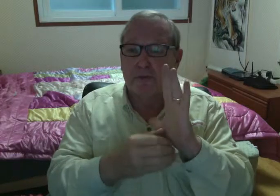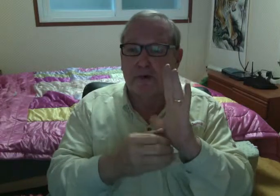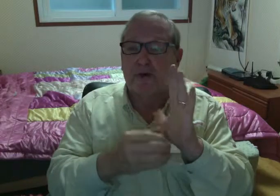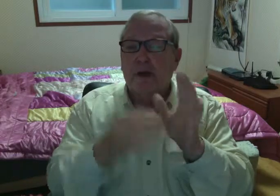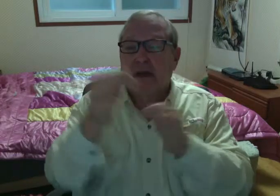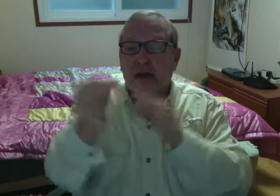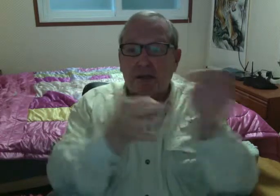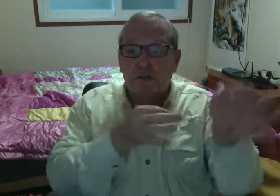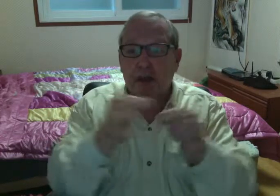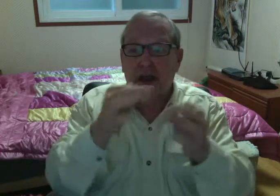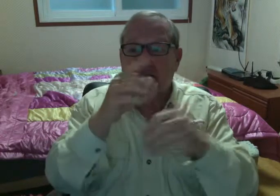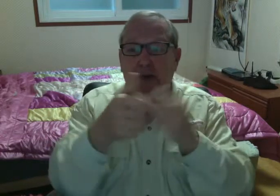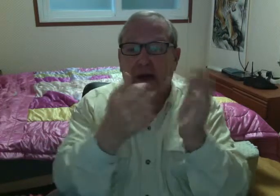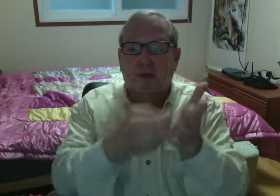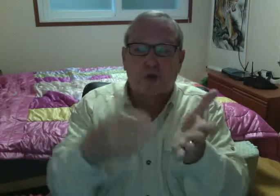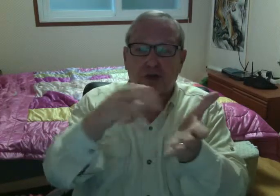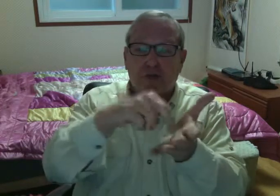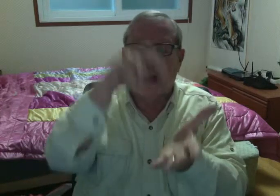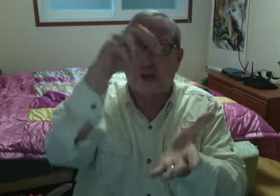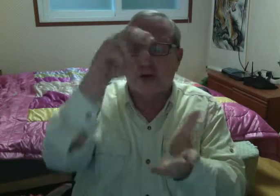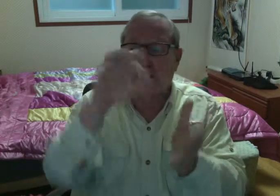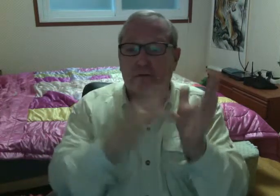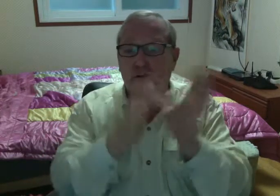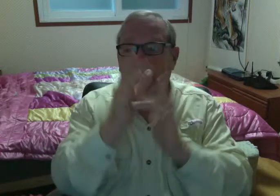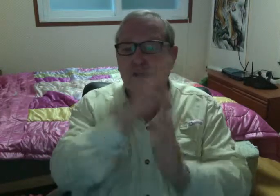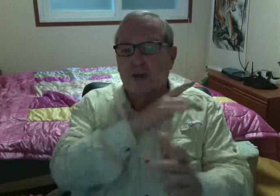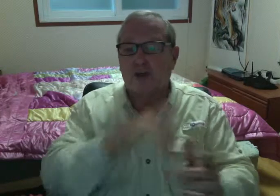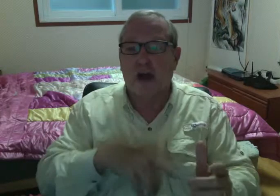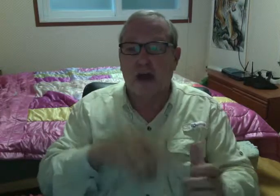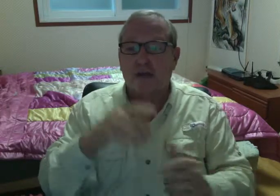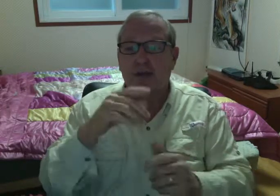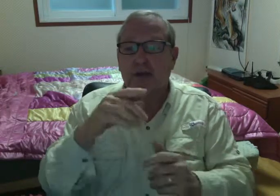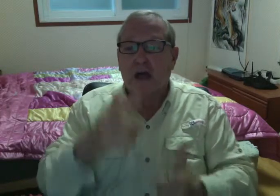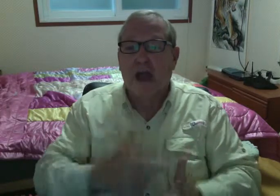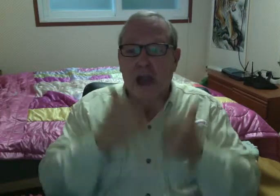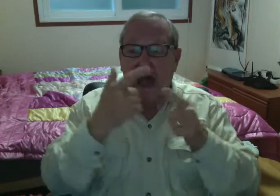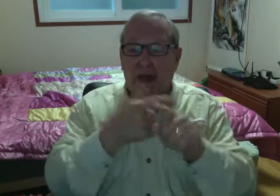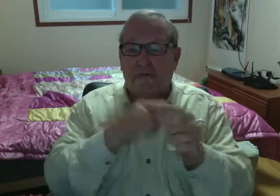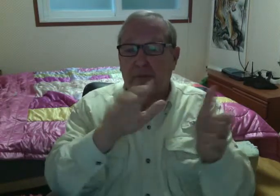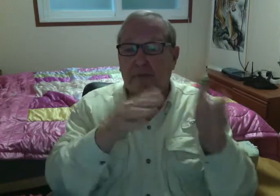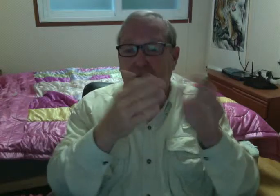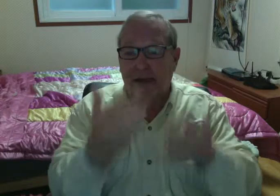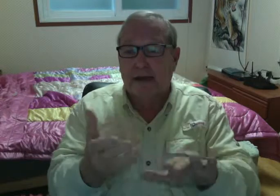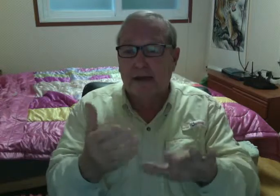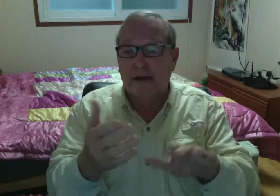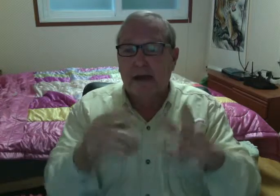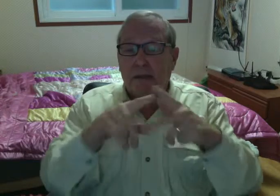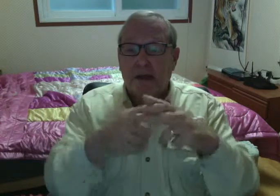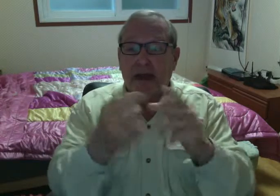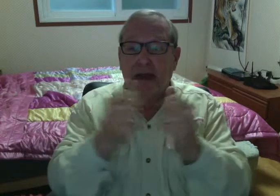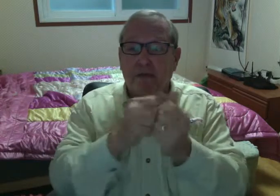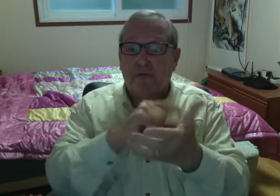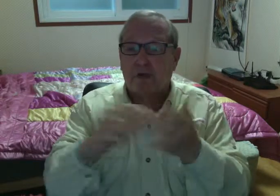Jesus Christ alive from the dead. Beginning with verse 13, on the same day,